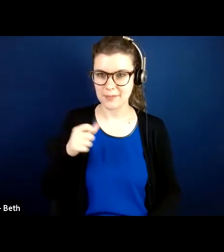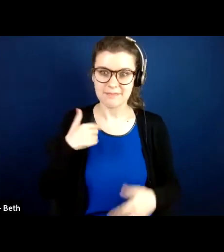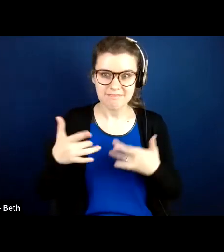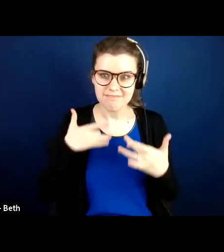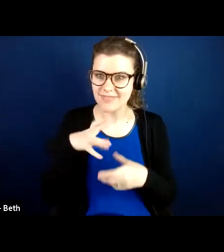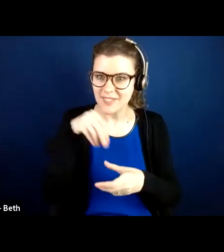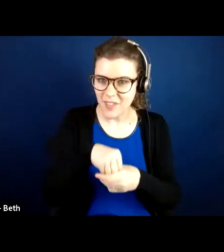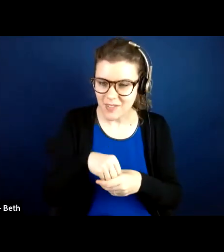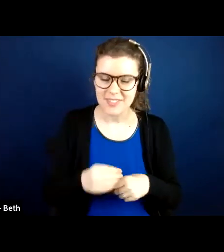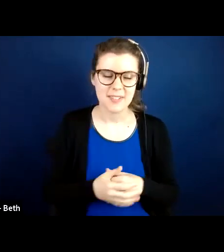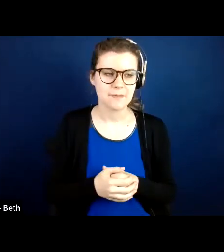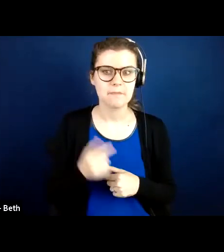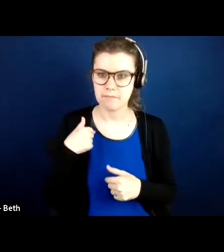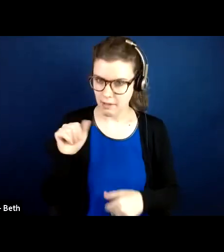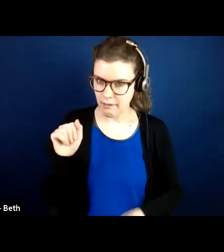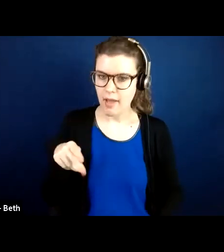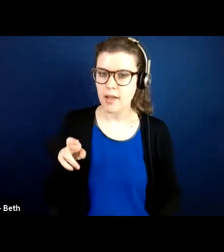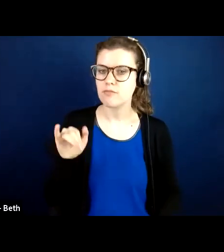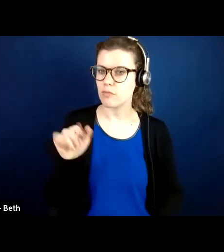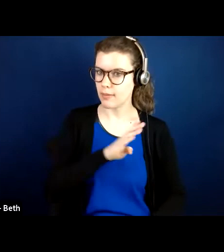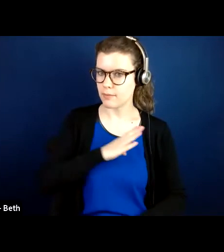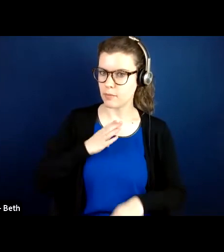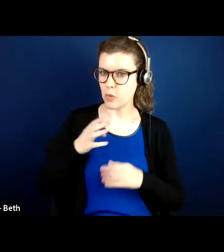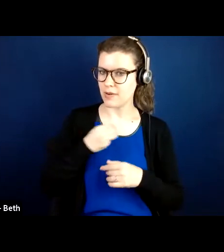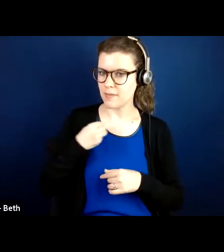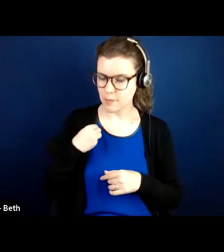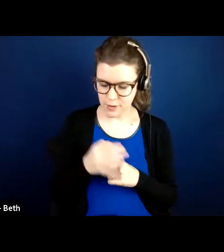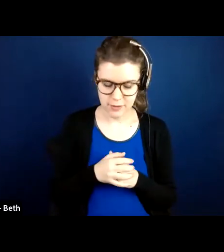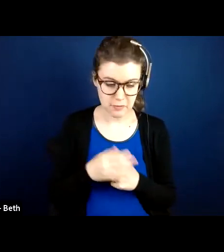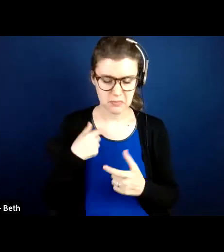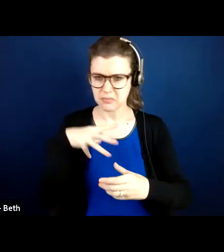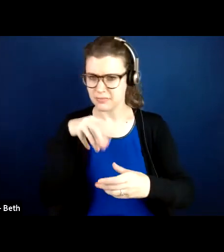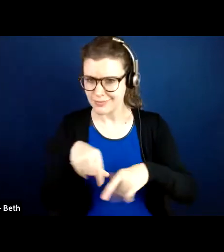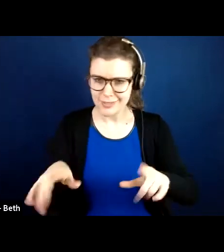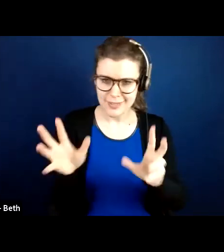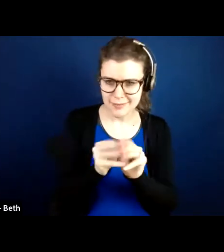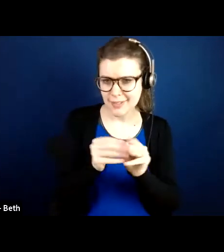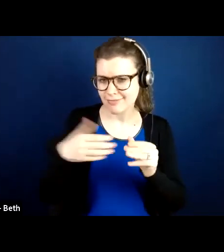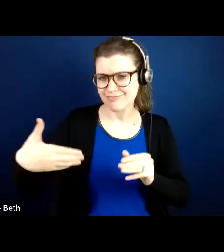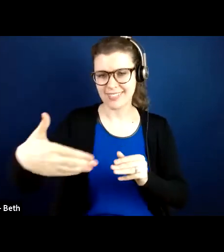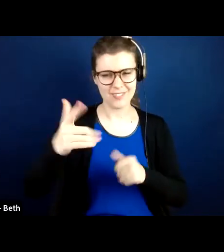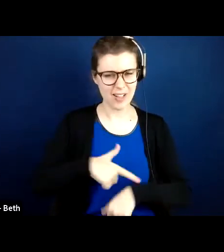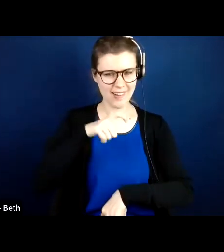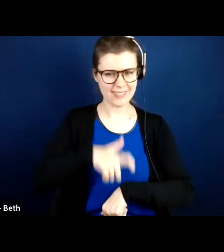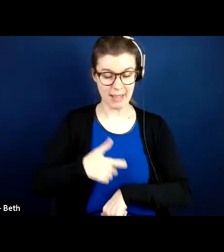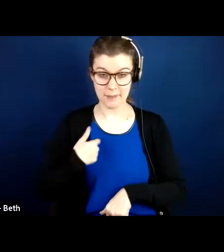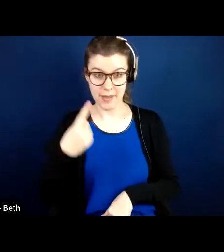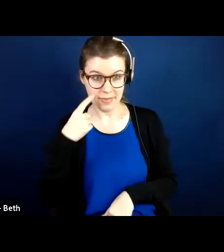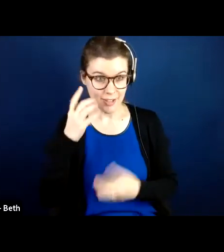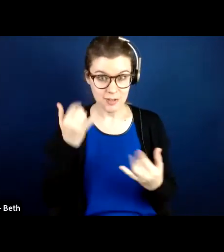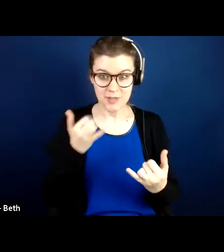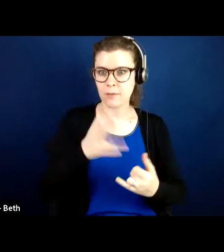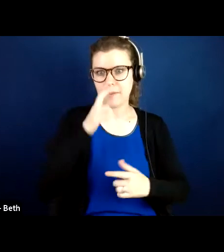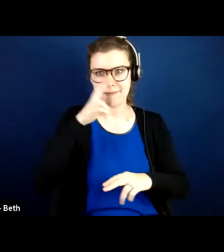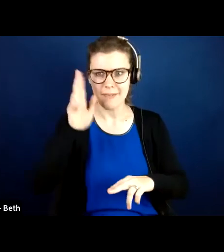a previous April board member and been a participant for a long time, and I think this is going to be a really fun